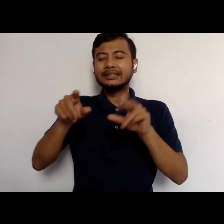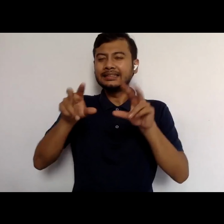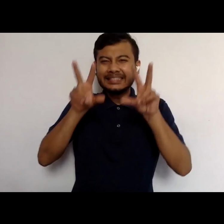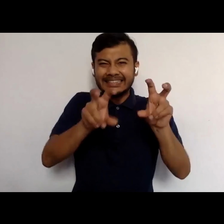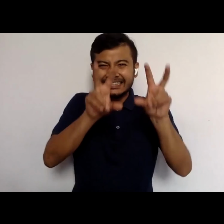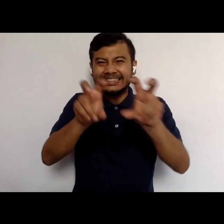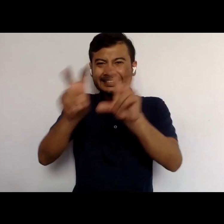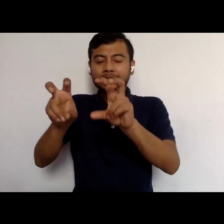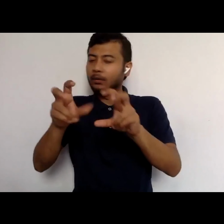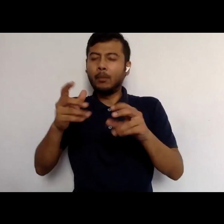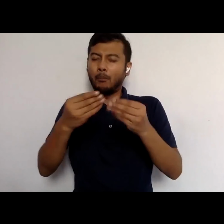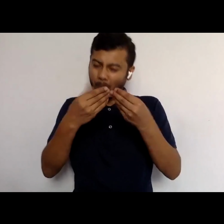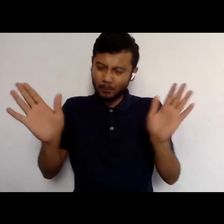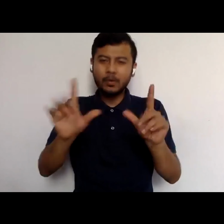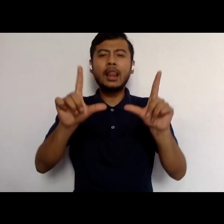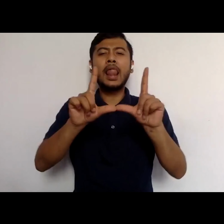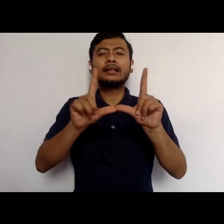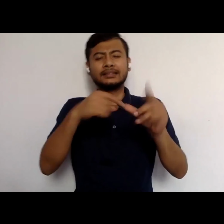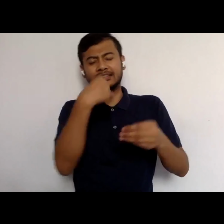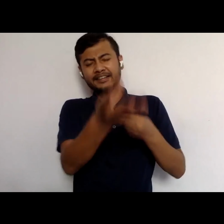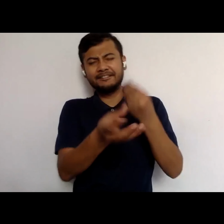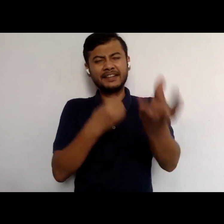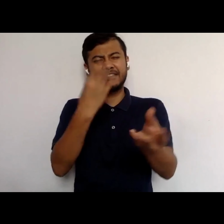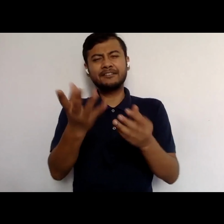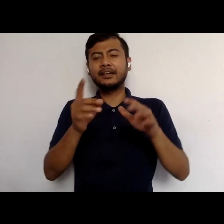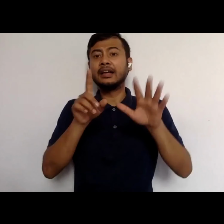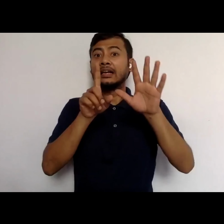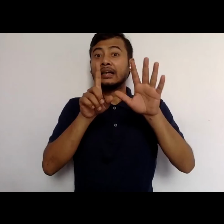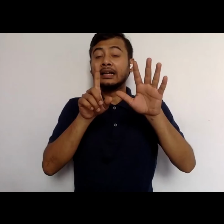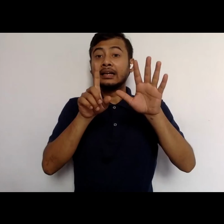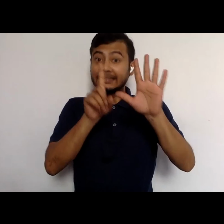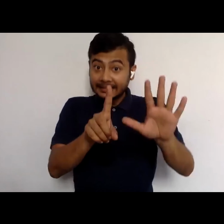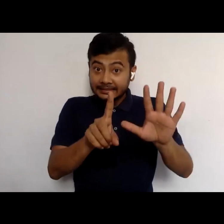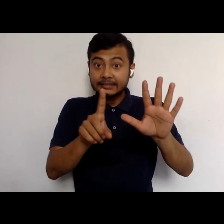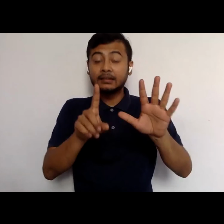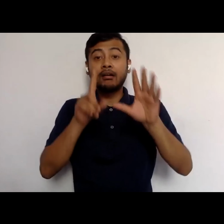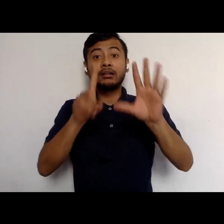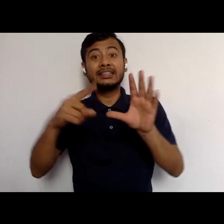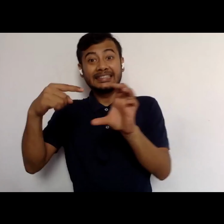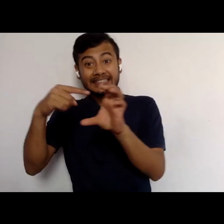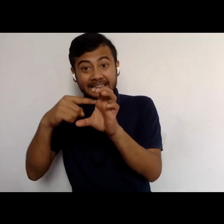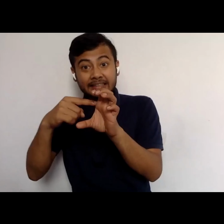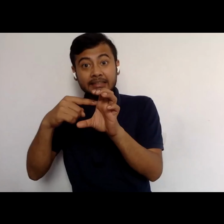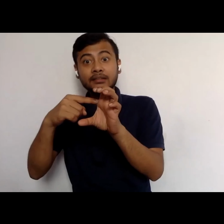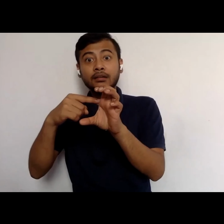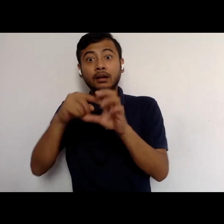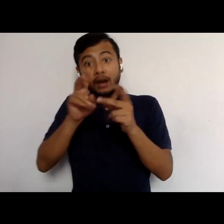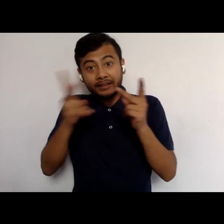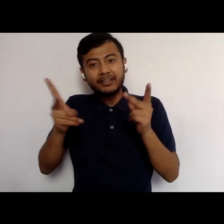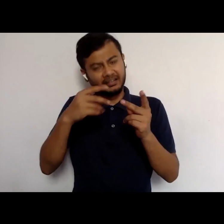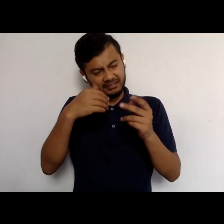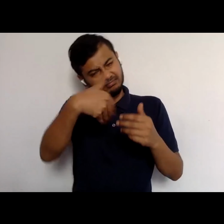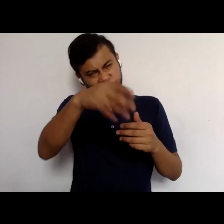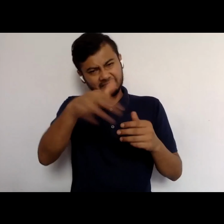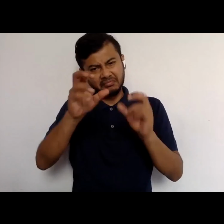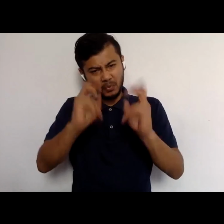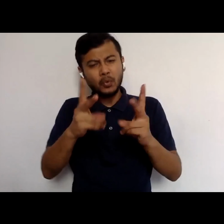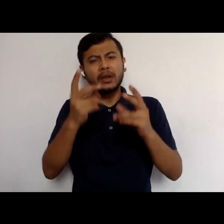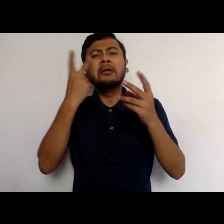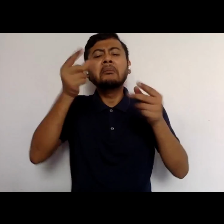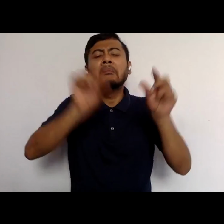band would be of immense benefits for the Wi-Fi. It will help provide much needed bandwidth to the backhaul usage amounts of the